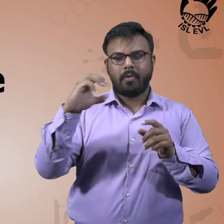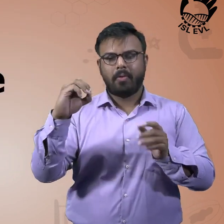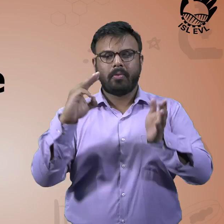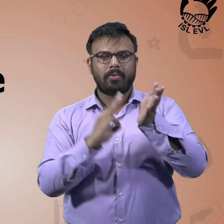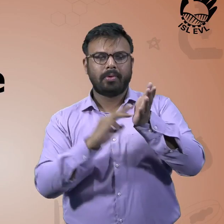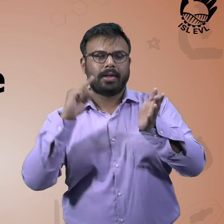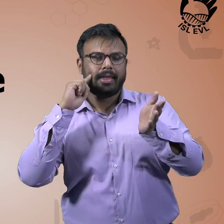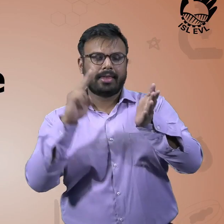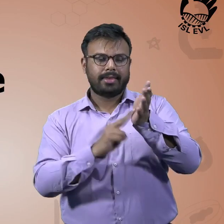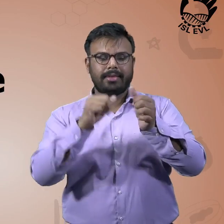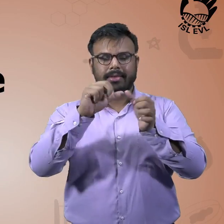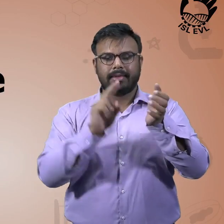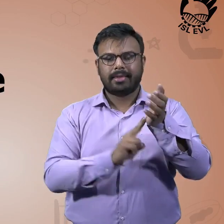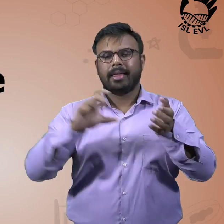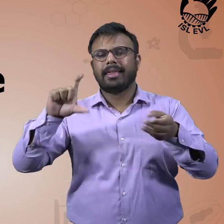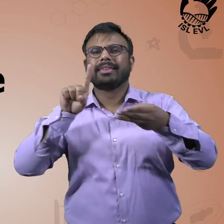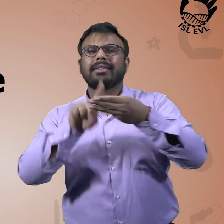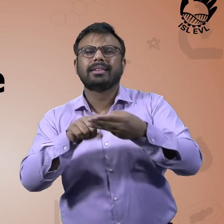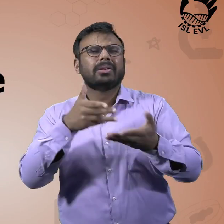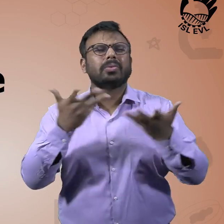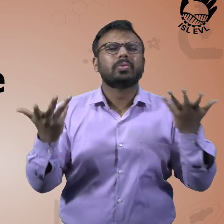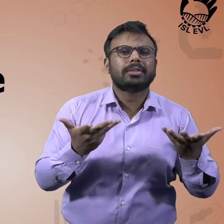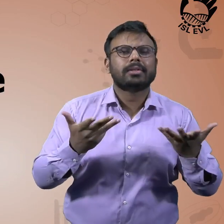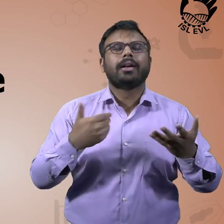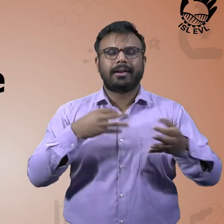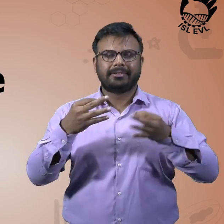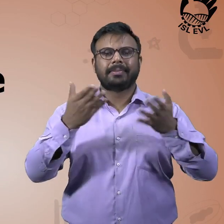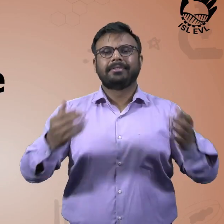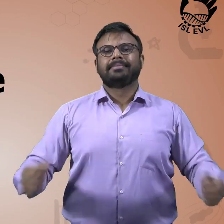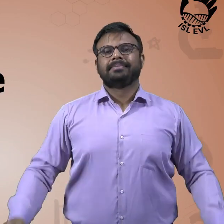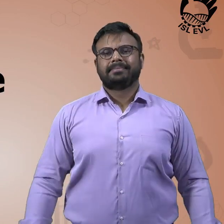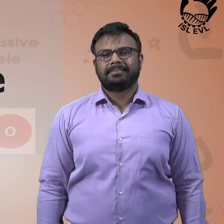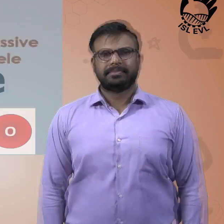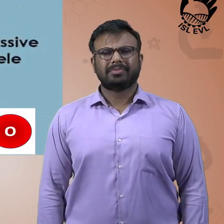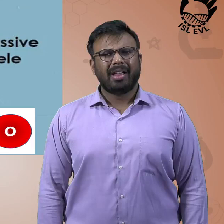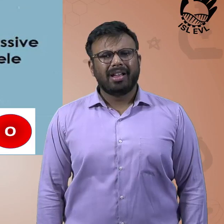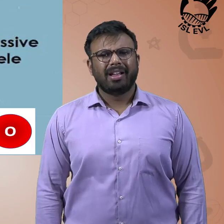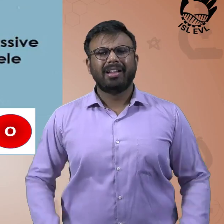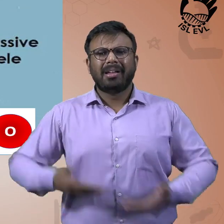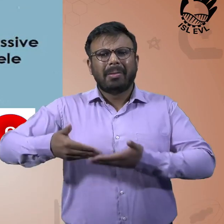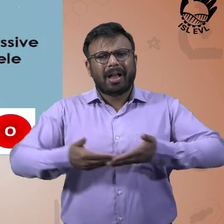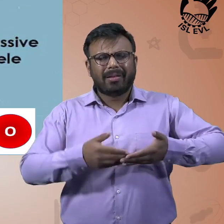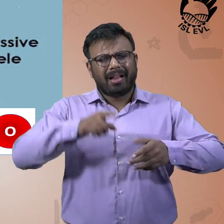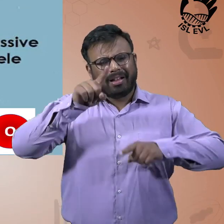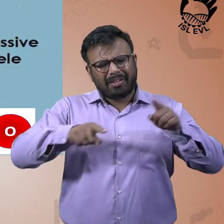We have to understand the concept of dominant and recessive alleles because that will help